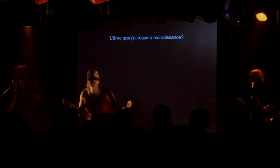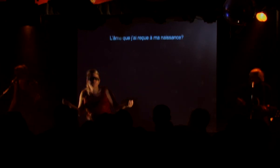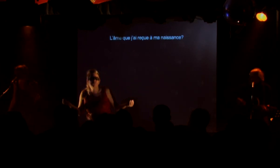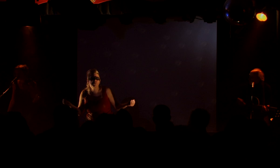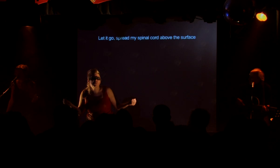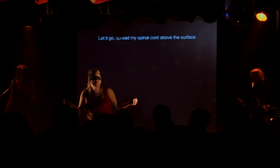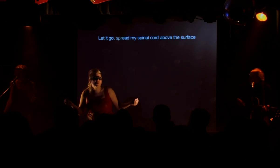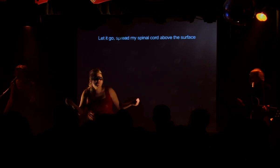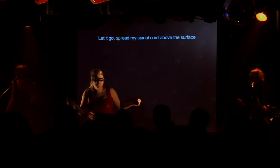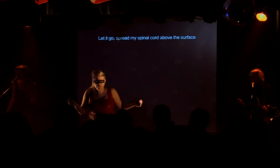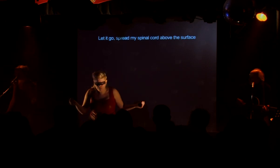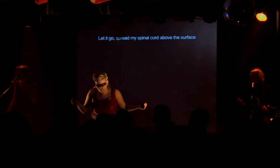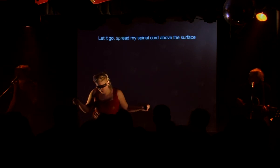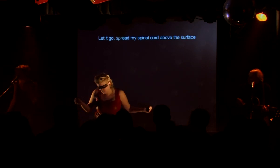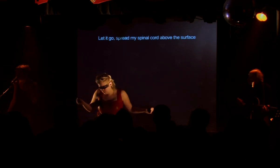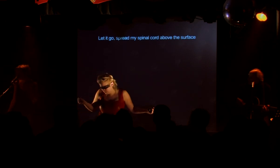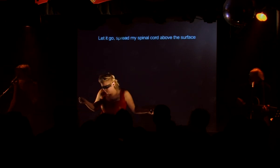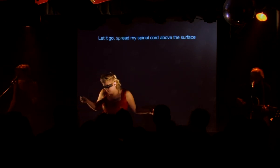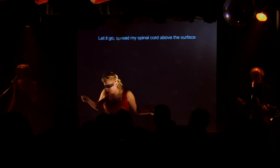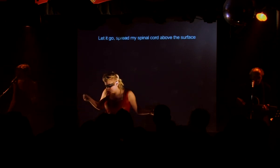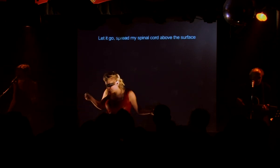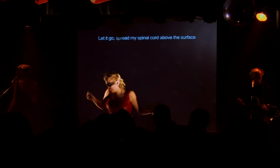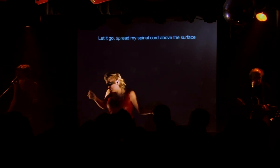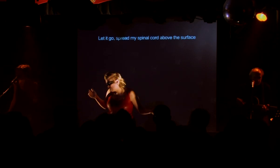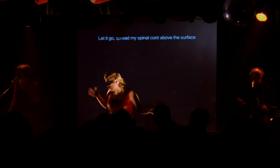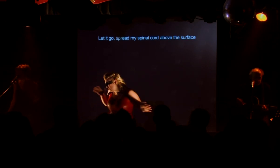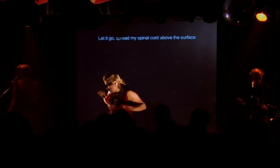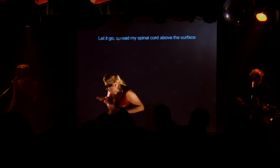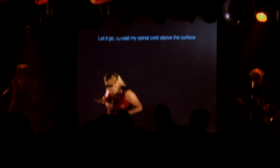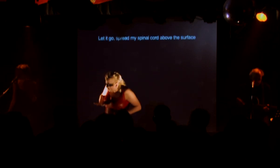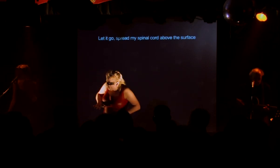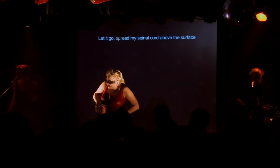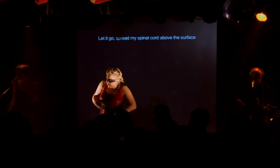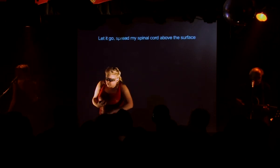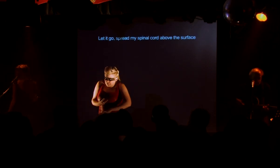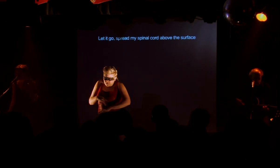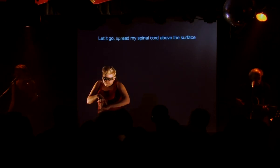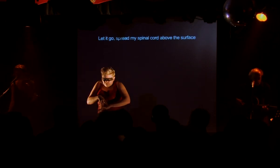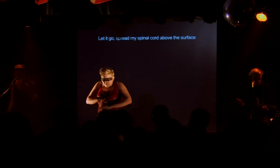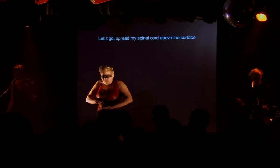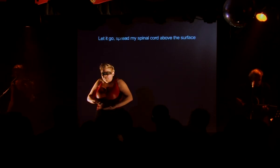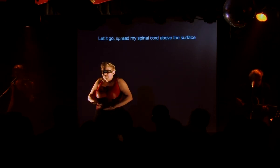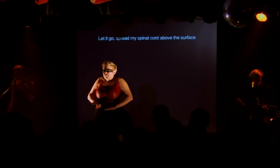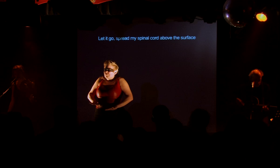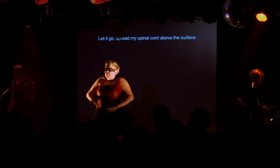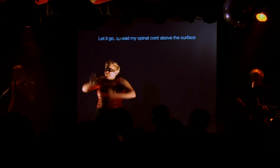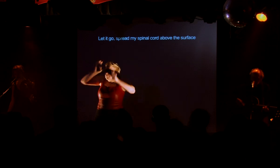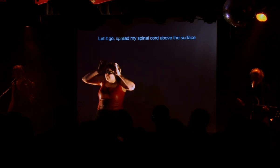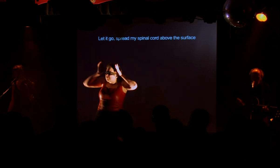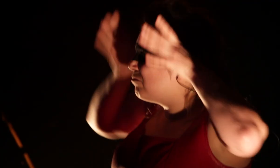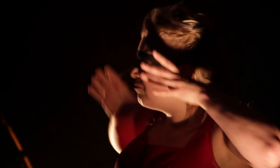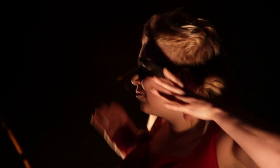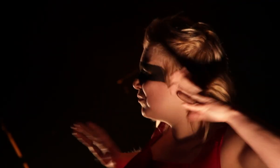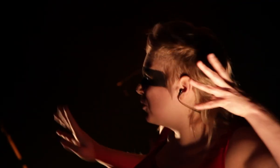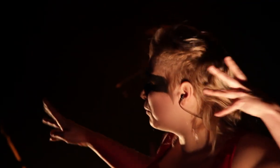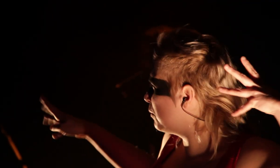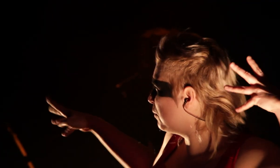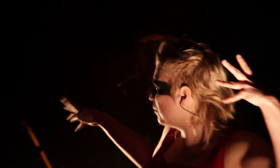Let it go Spread my spinal cord above the surface Blow the